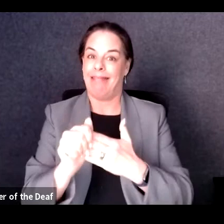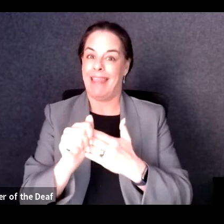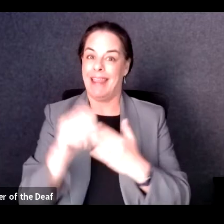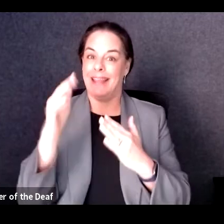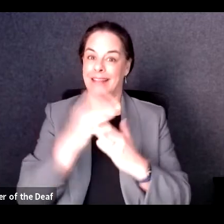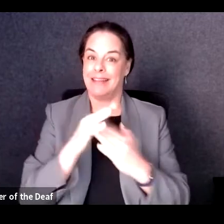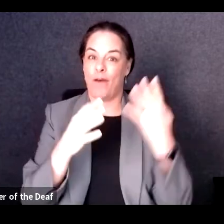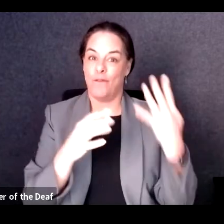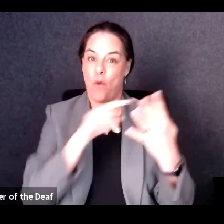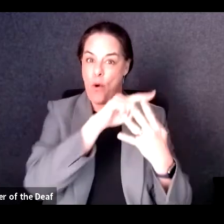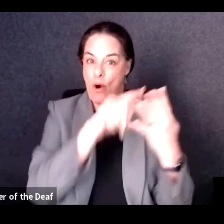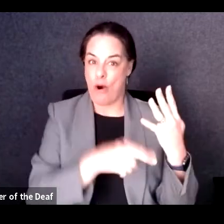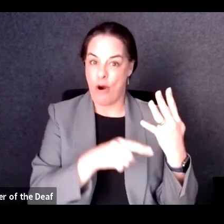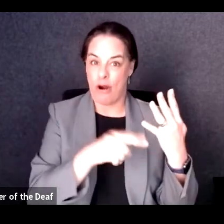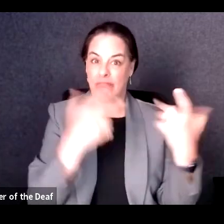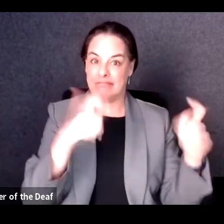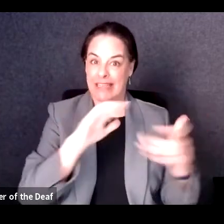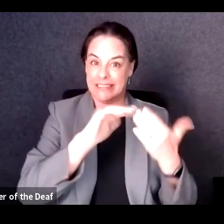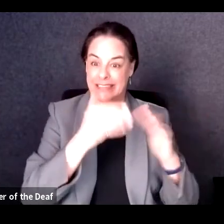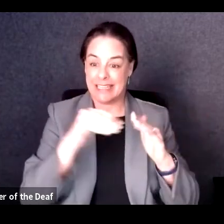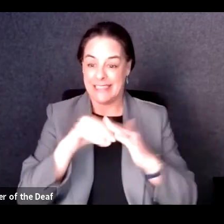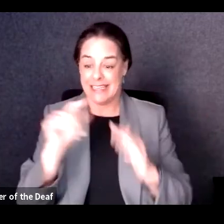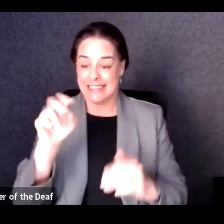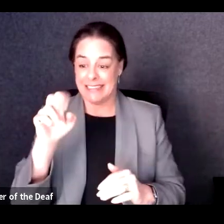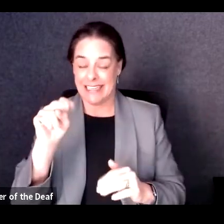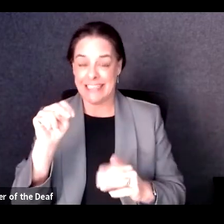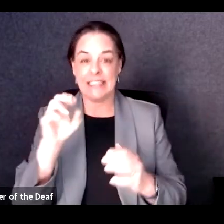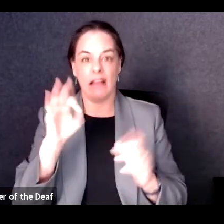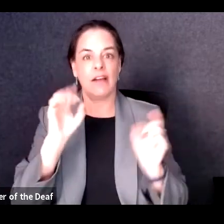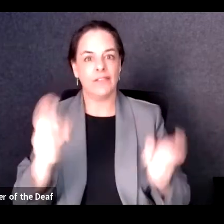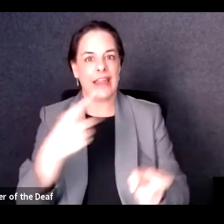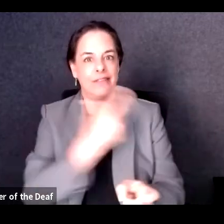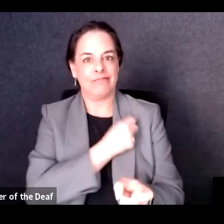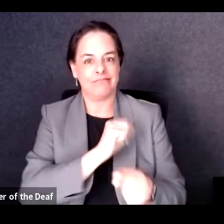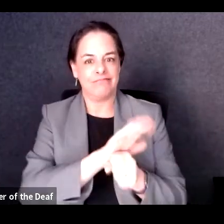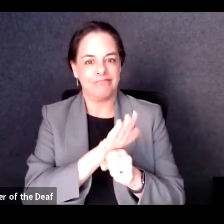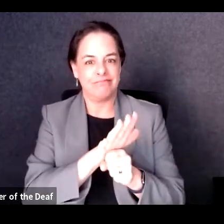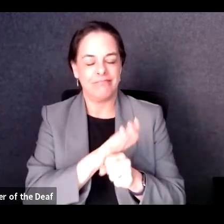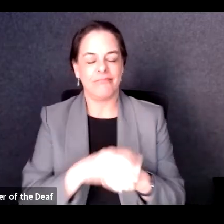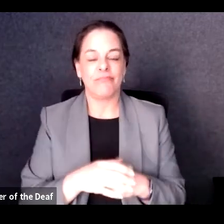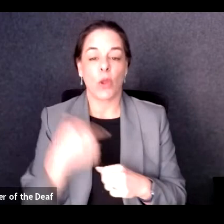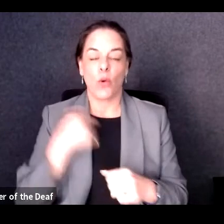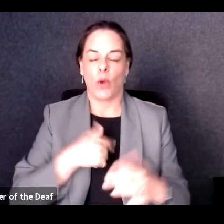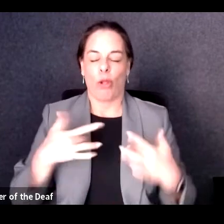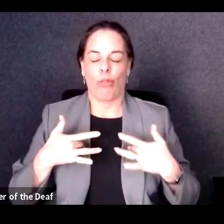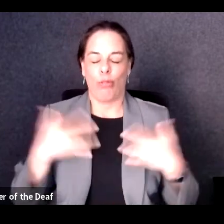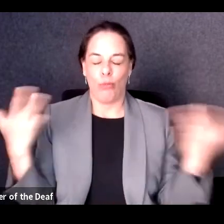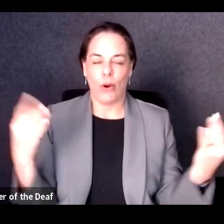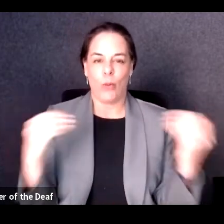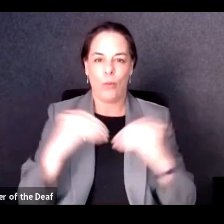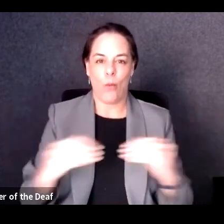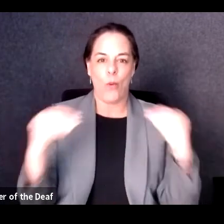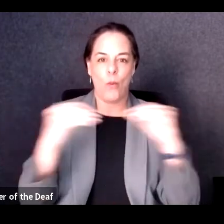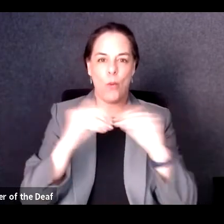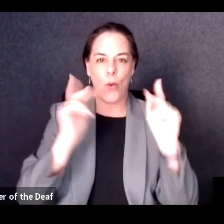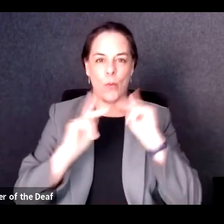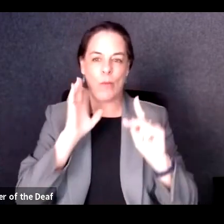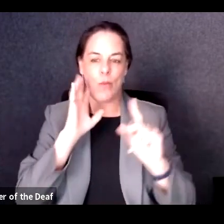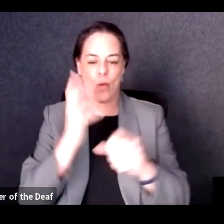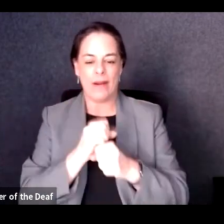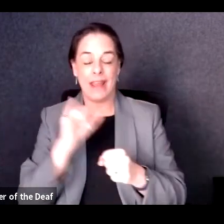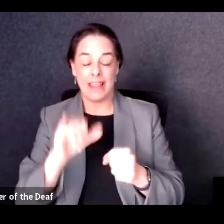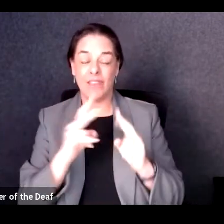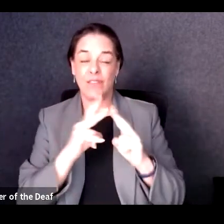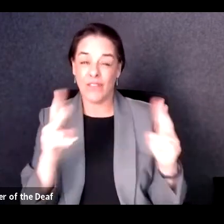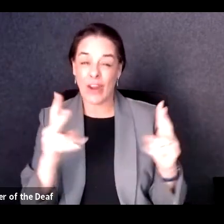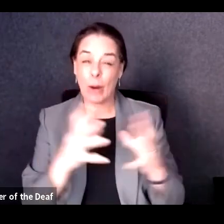of population vaccinated with both doses. We are thrilled that more and more people are getting this much needed and much